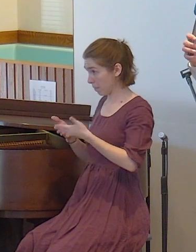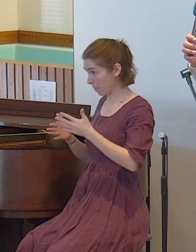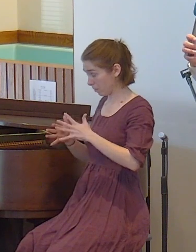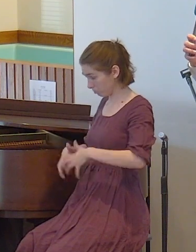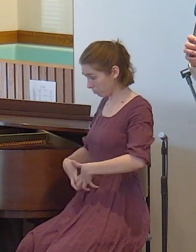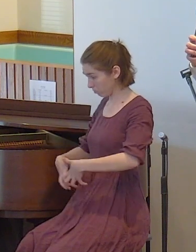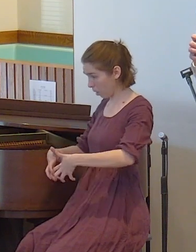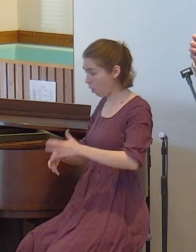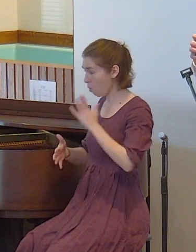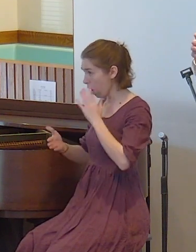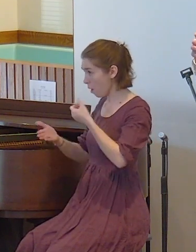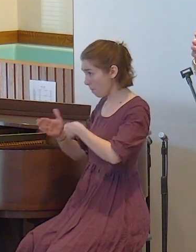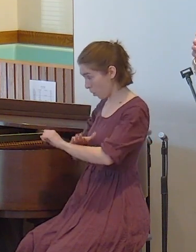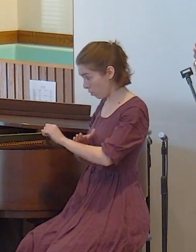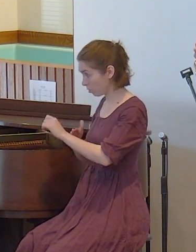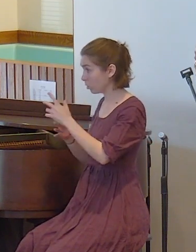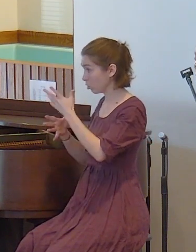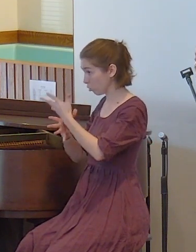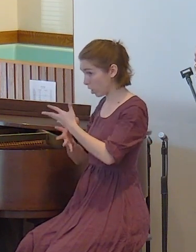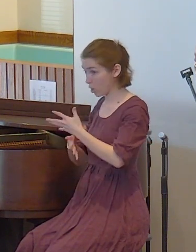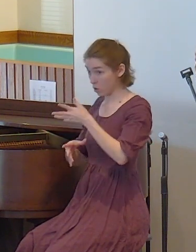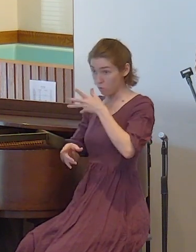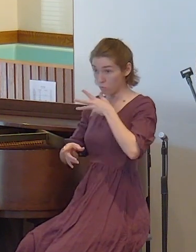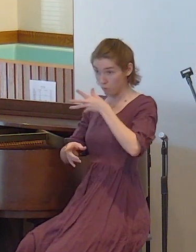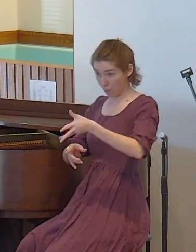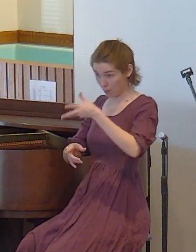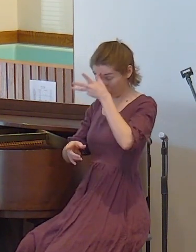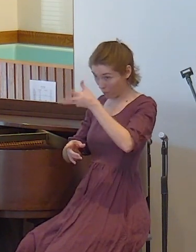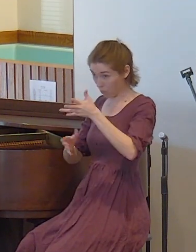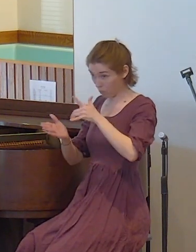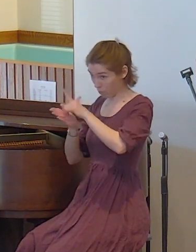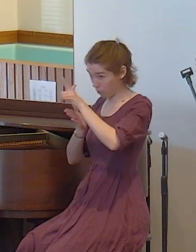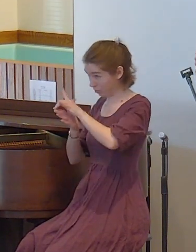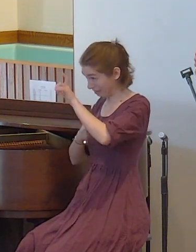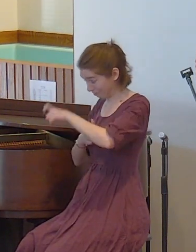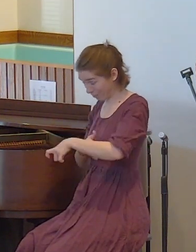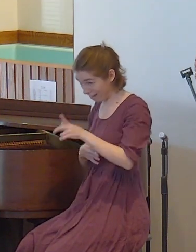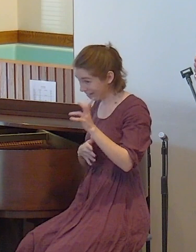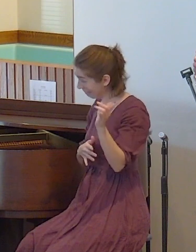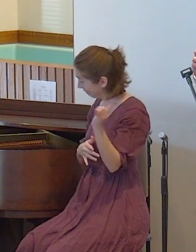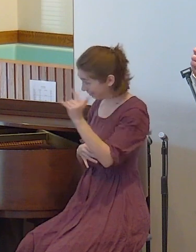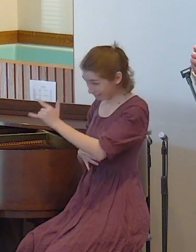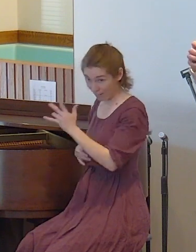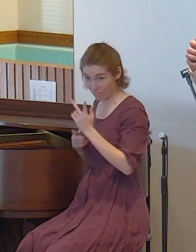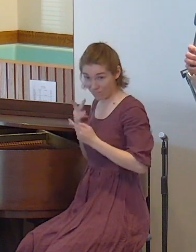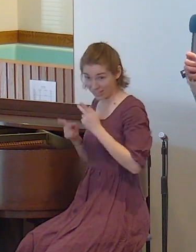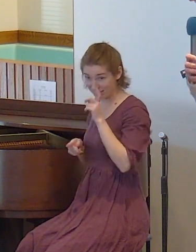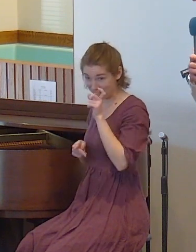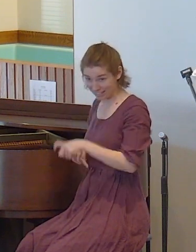months. Grandpa and grandma are going to have to fly. You got to.